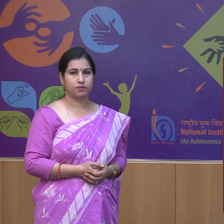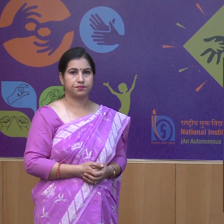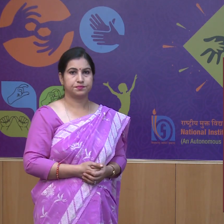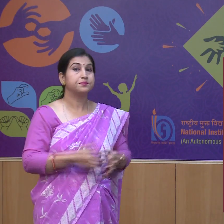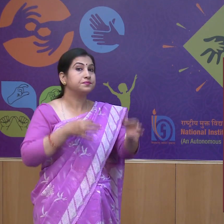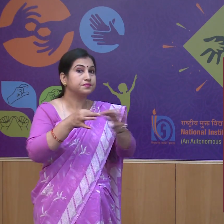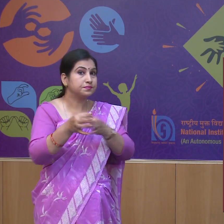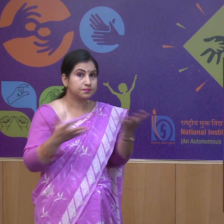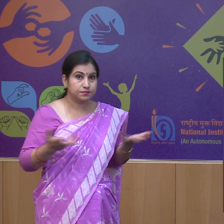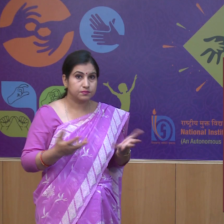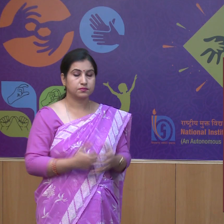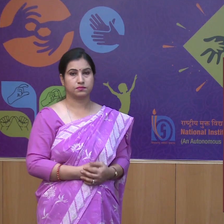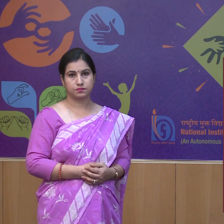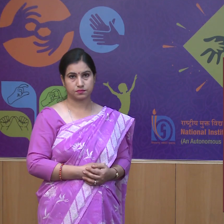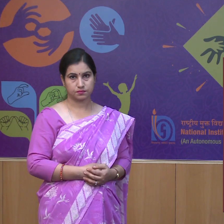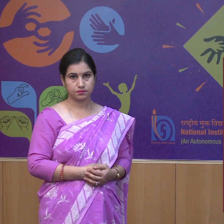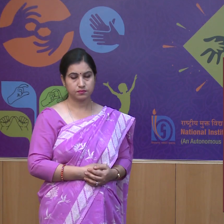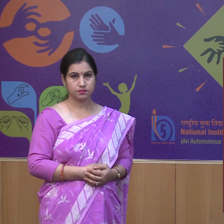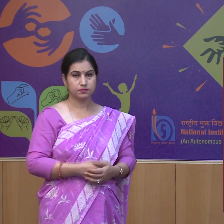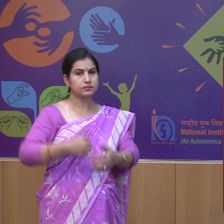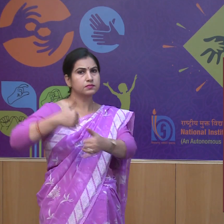For example, soldiers,